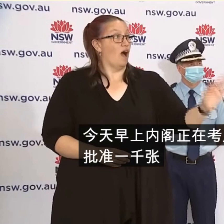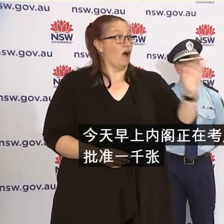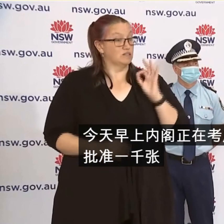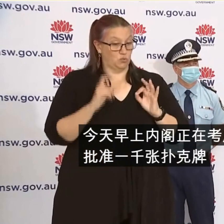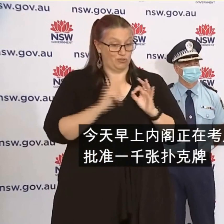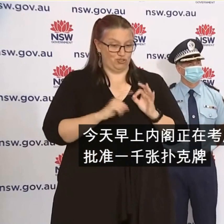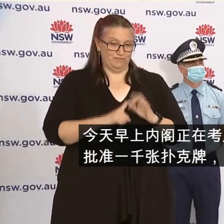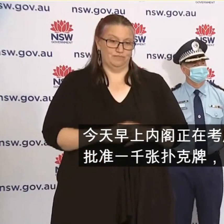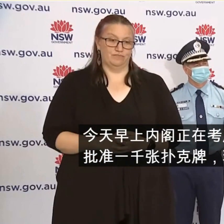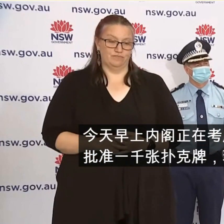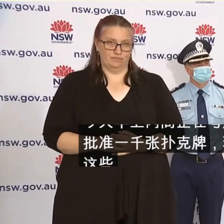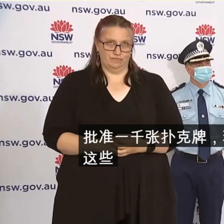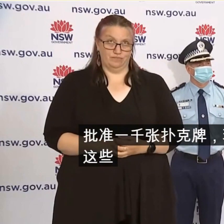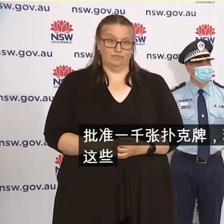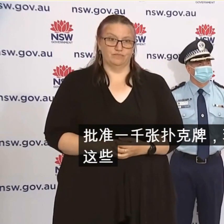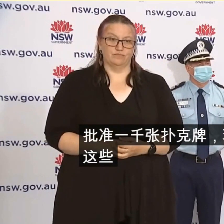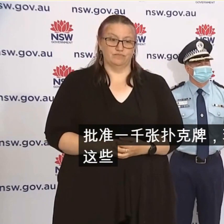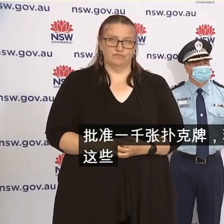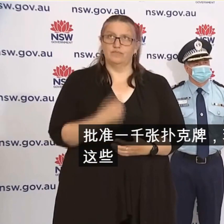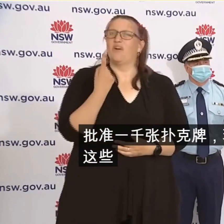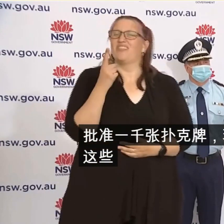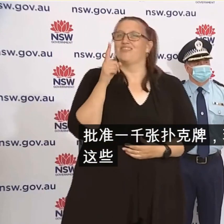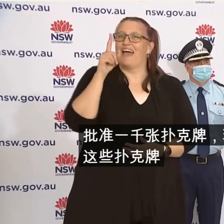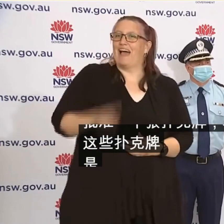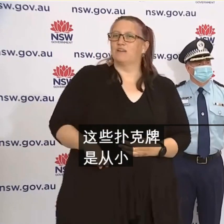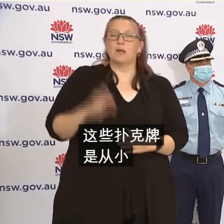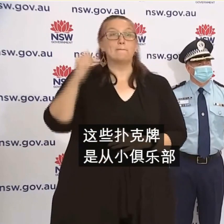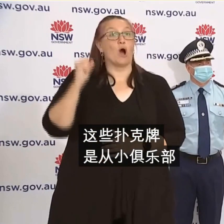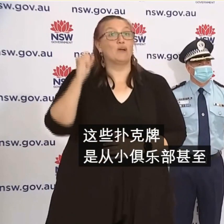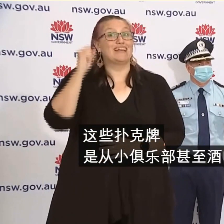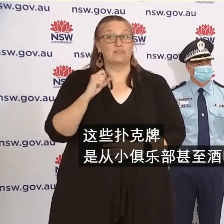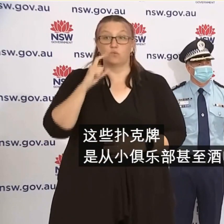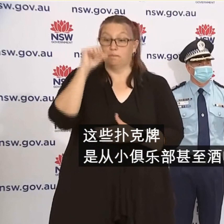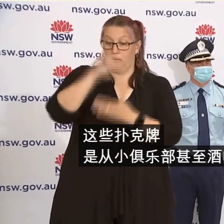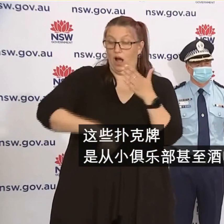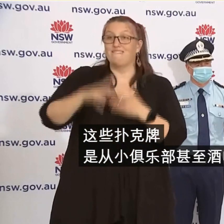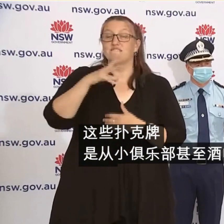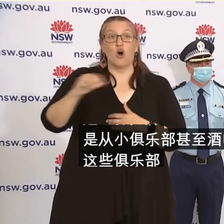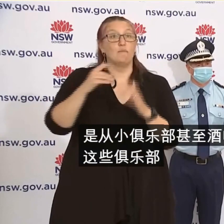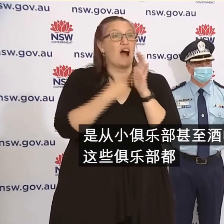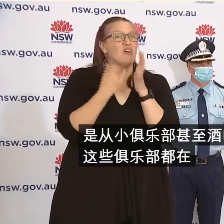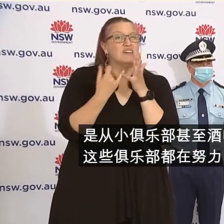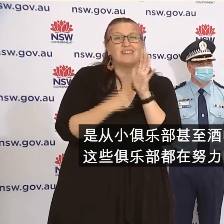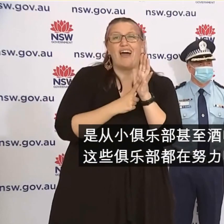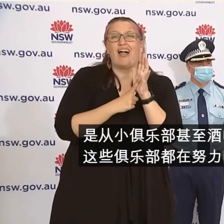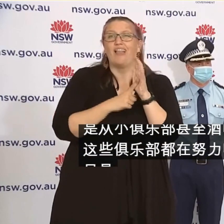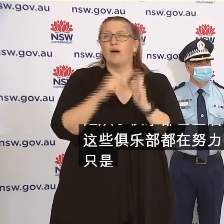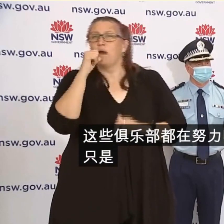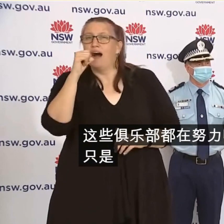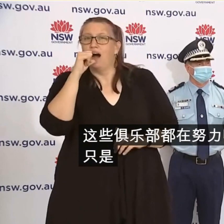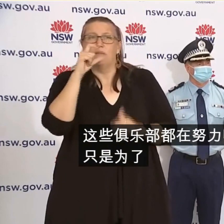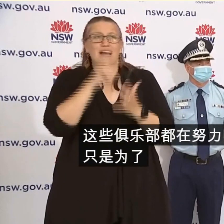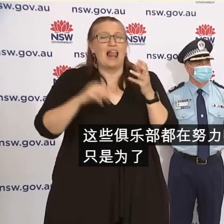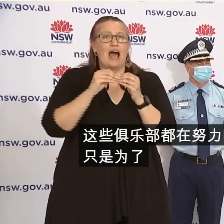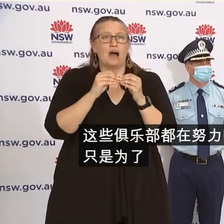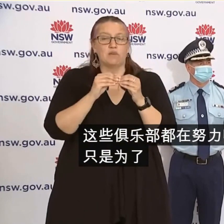approving 1,000 pokies for Star. Now, those pokey licences, many of them would be bought from small clubs or even pubs that are struggling during COVID and